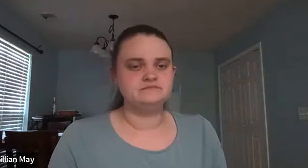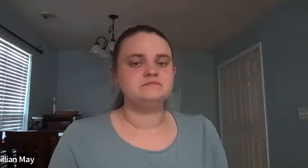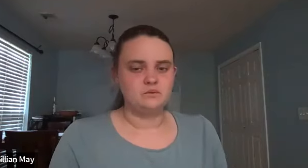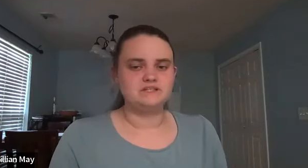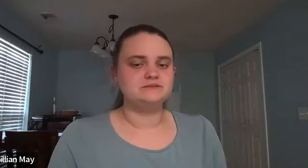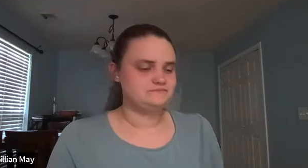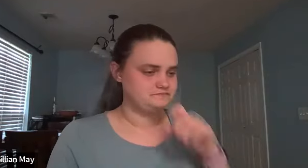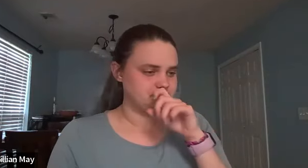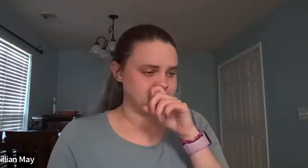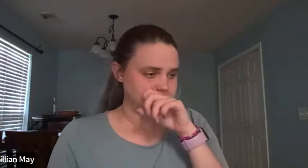Winter.